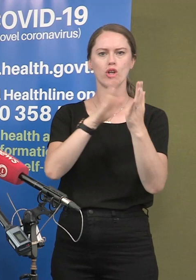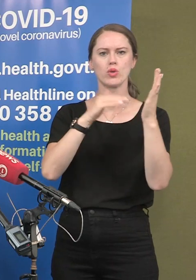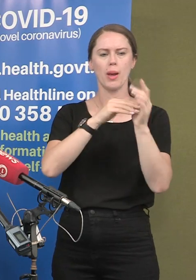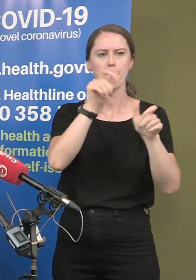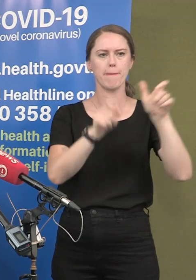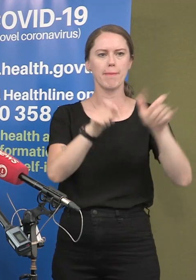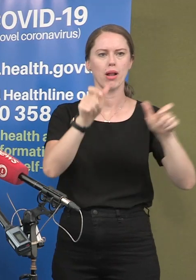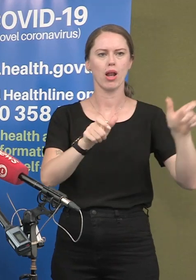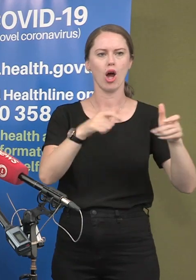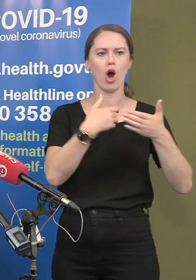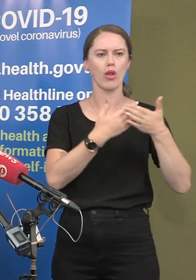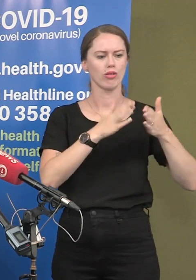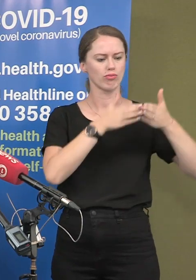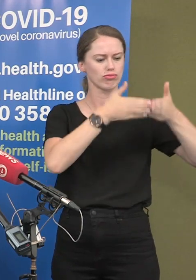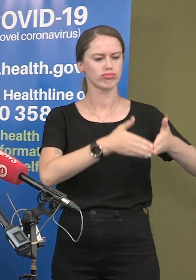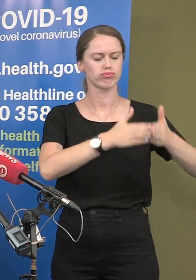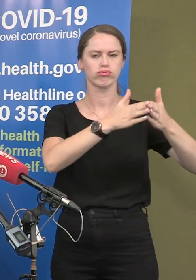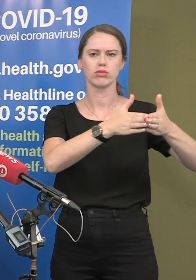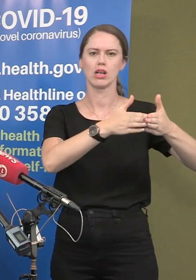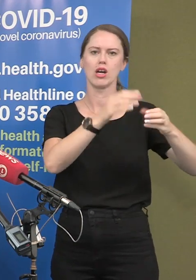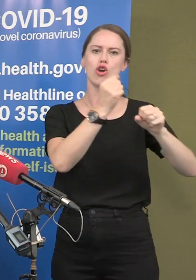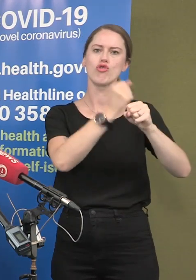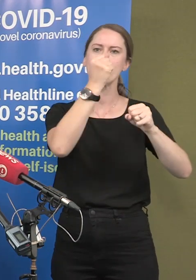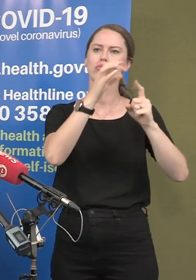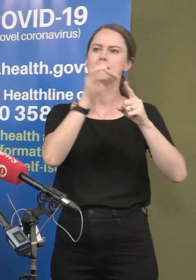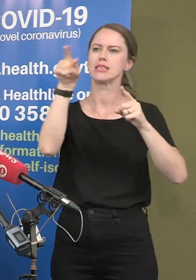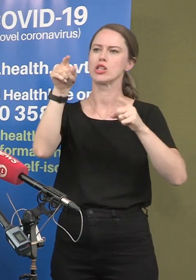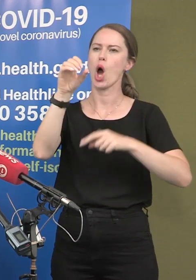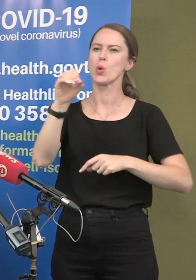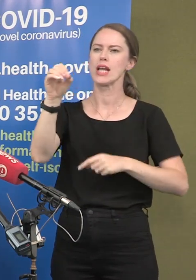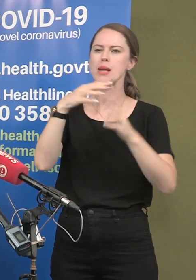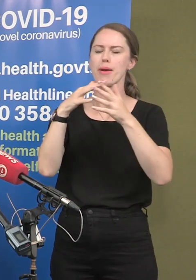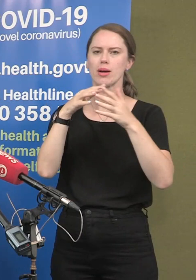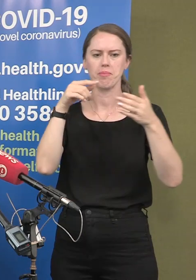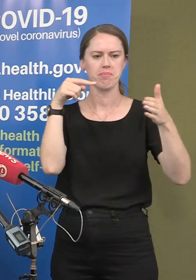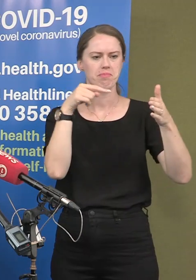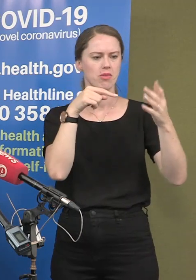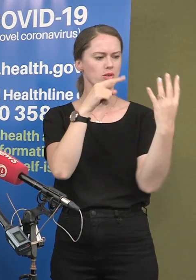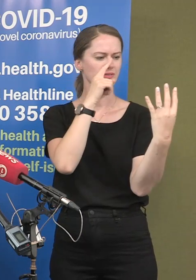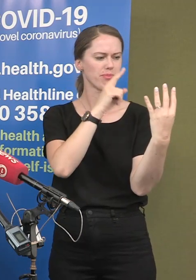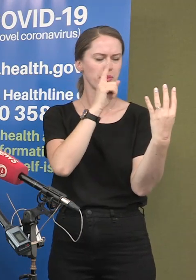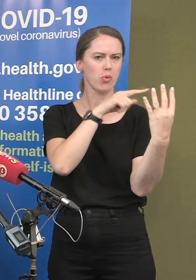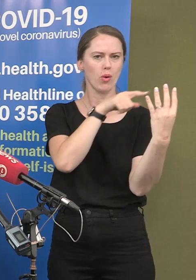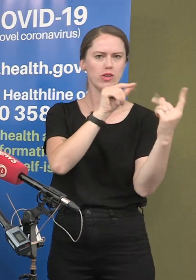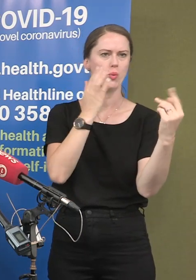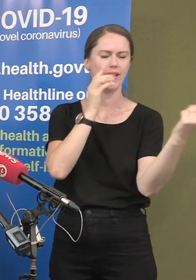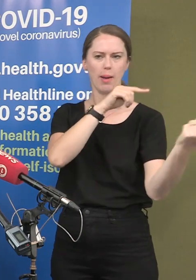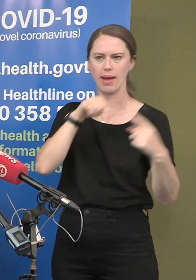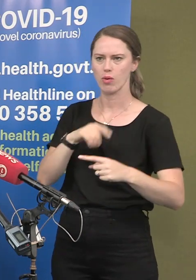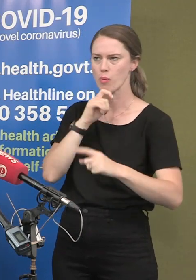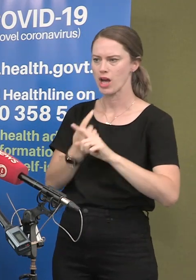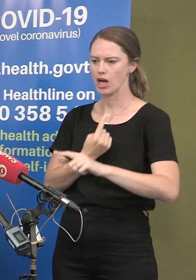on board that Grand Princess due to dock in Auckland, what will they be required to do with coming home? Will they be